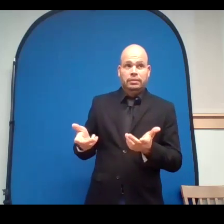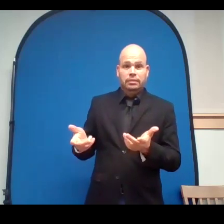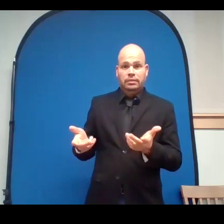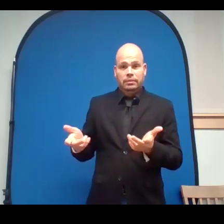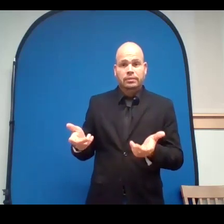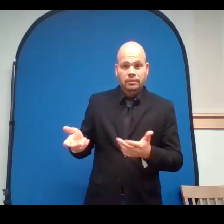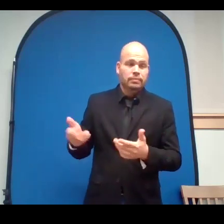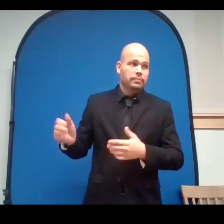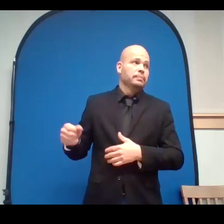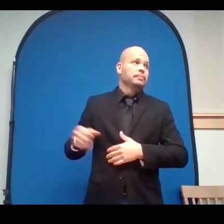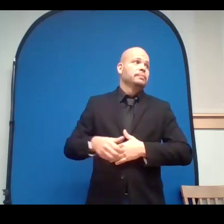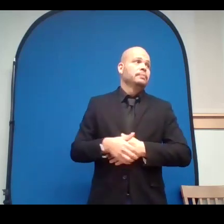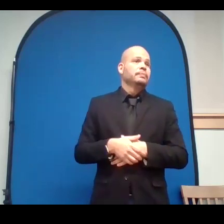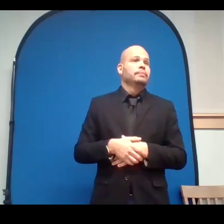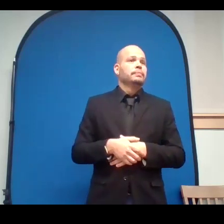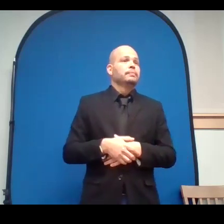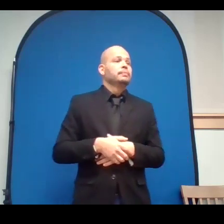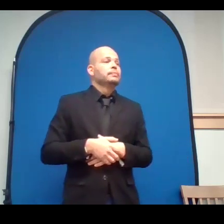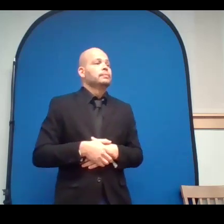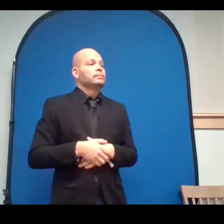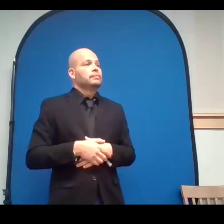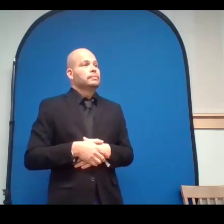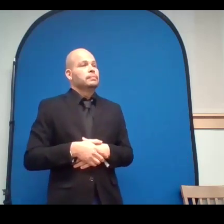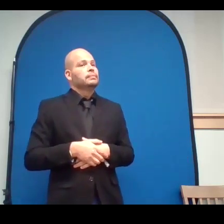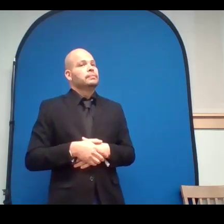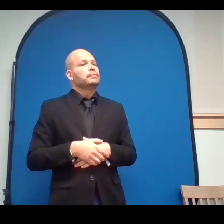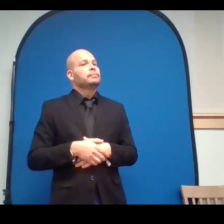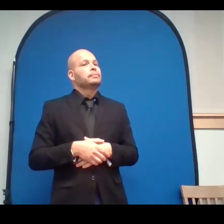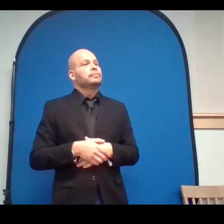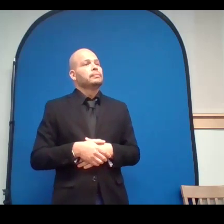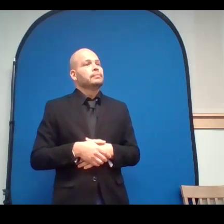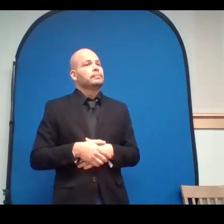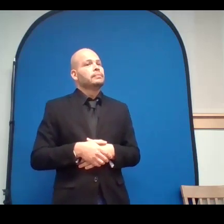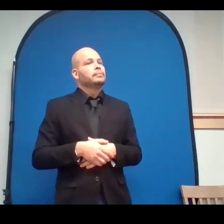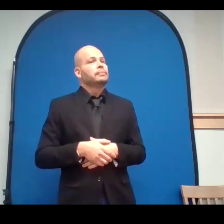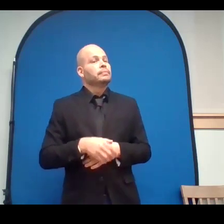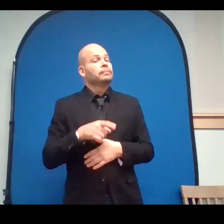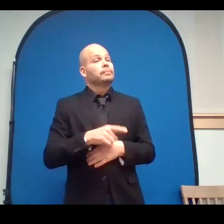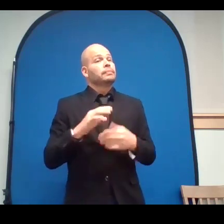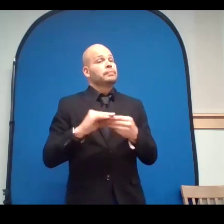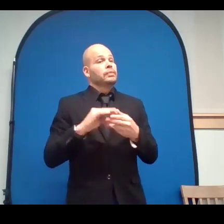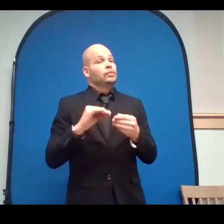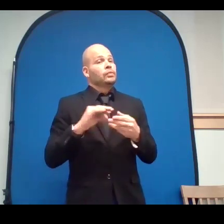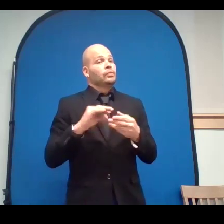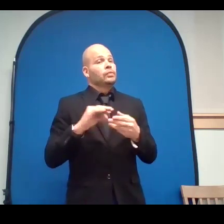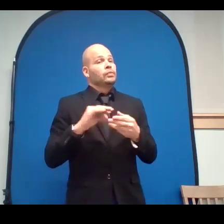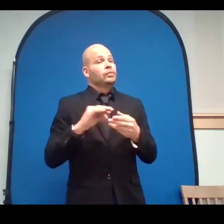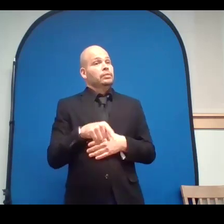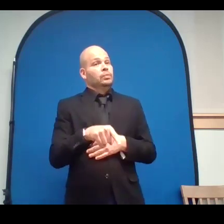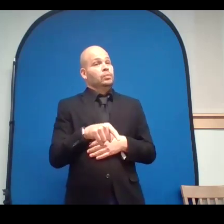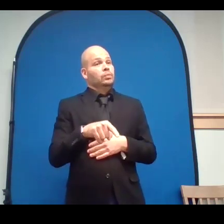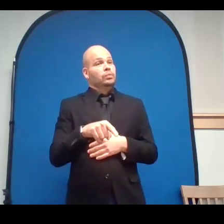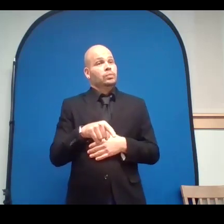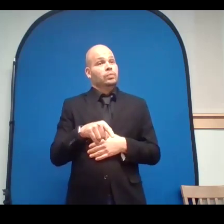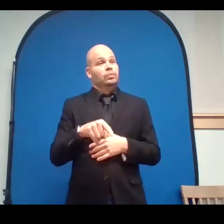referred to you and Mote, right, for having him committed? According to Sergeant Mote's